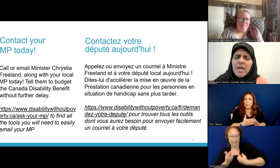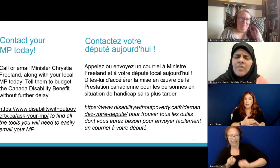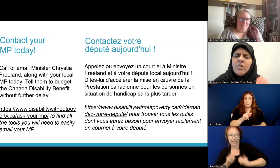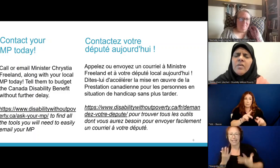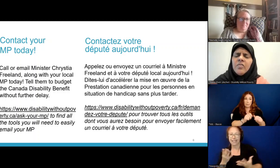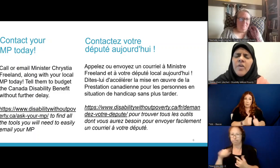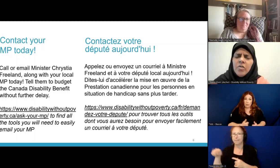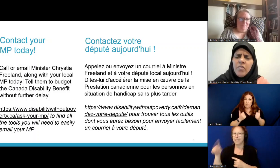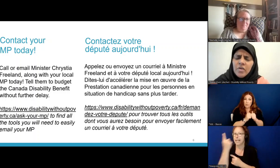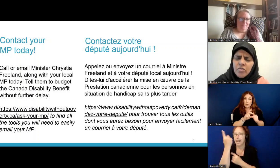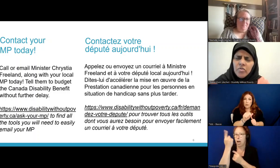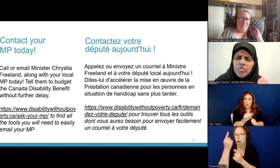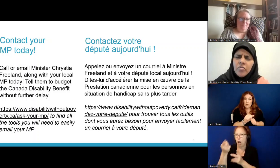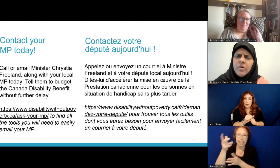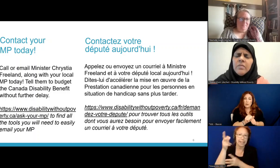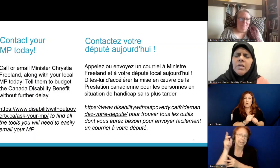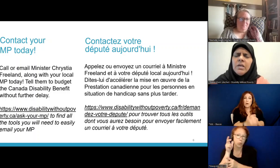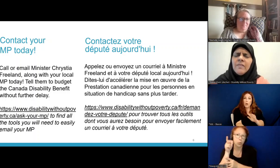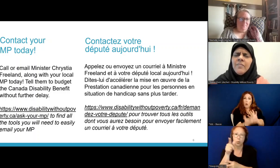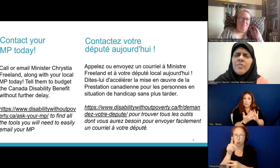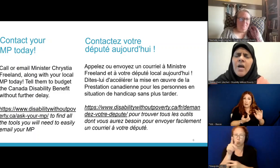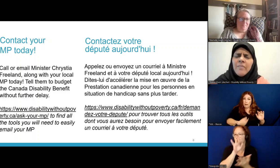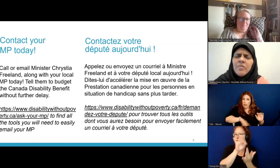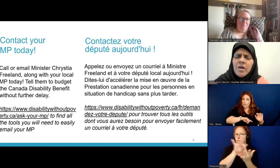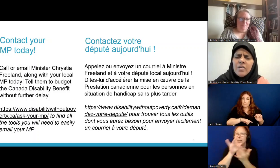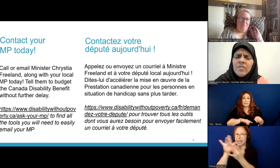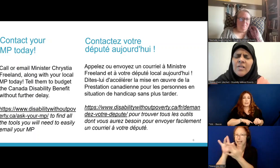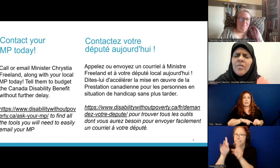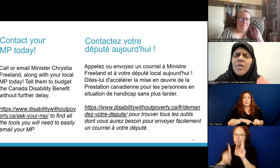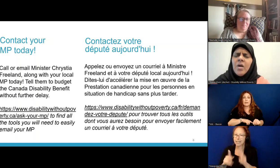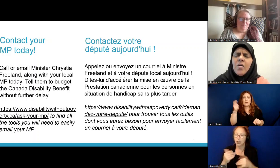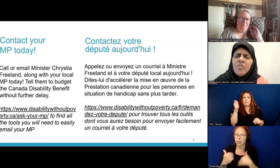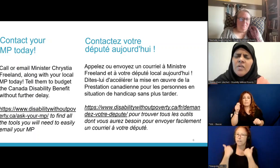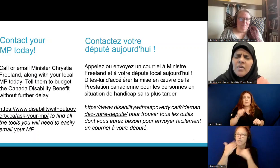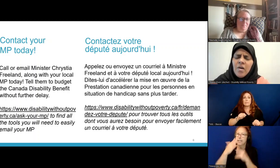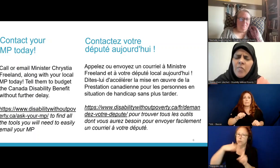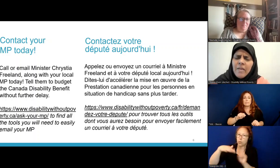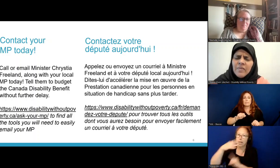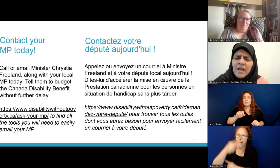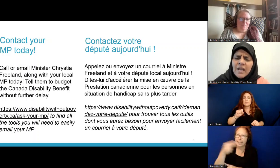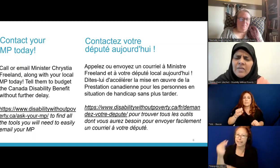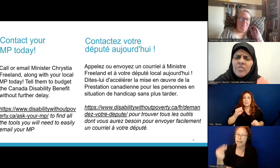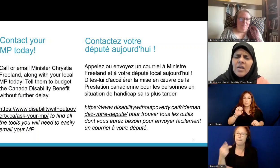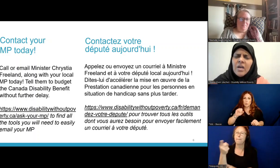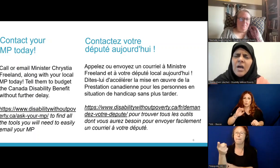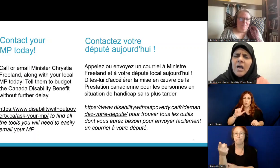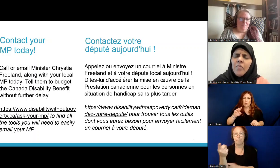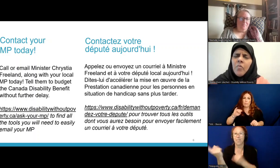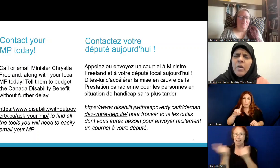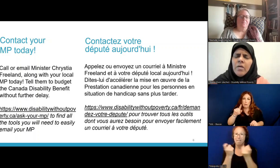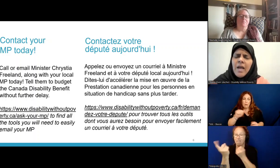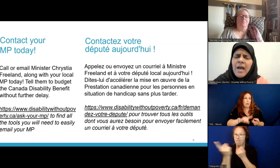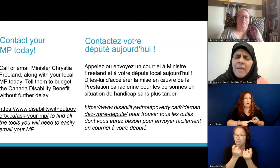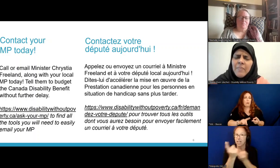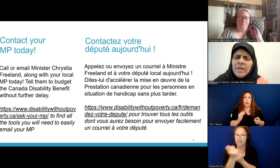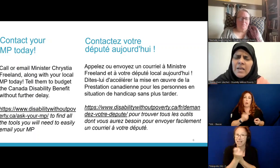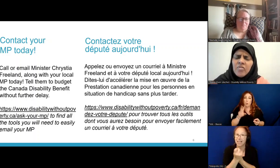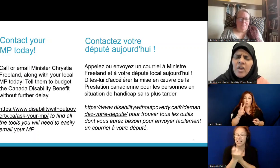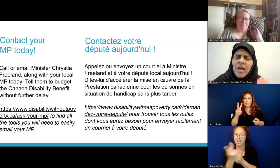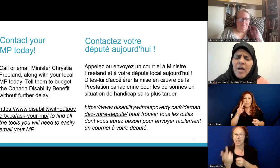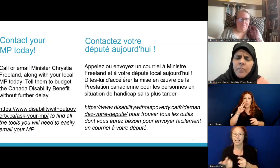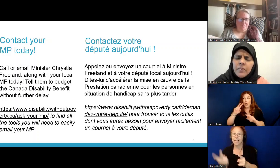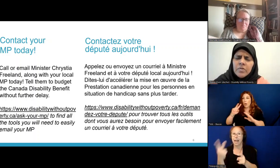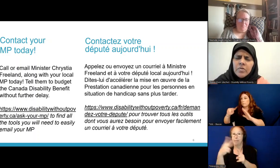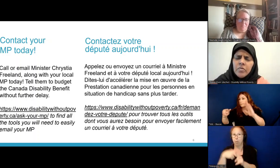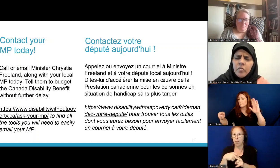to connect with us, follow us on social media, subscribe to our newsletter, visit our website. We're happy